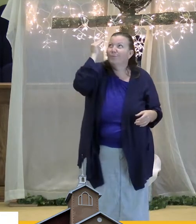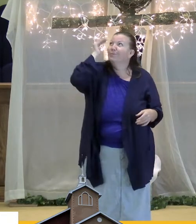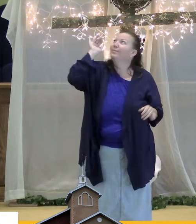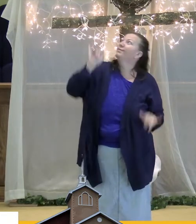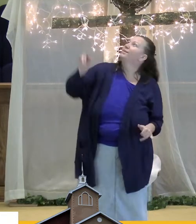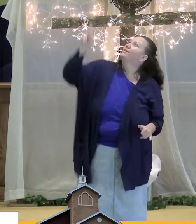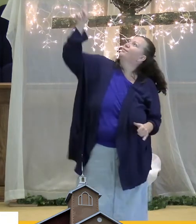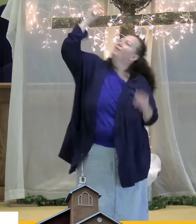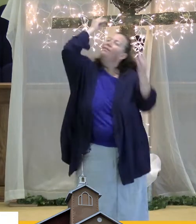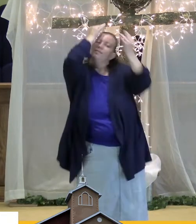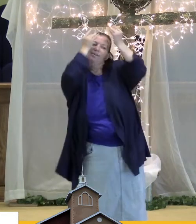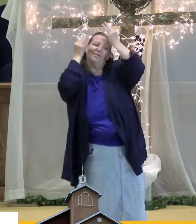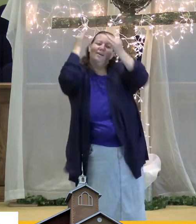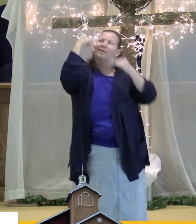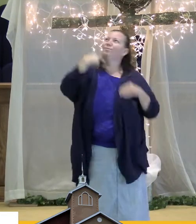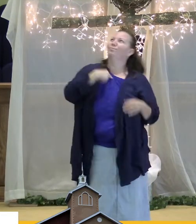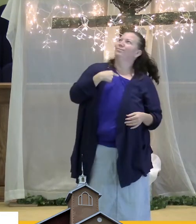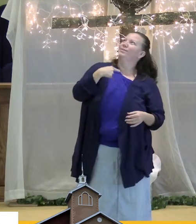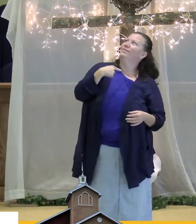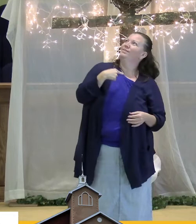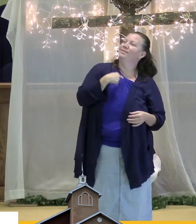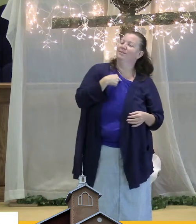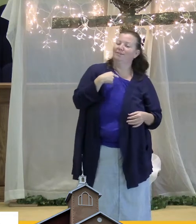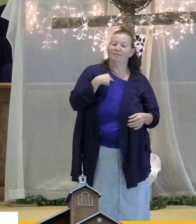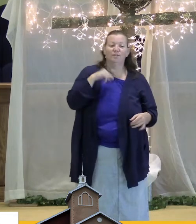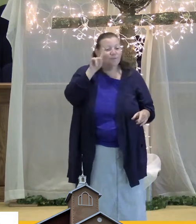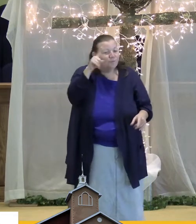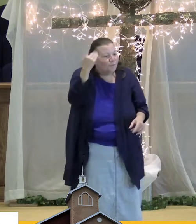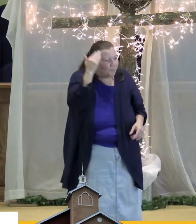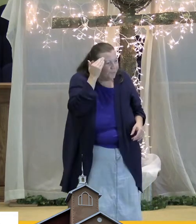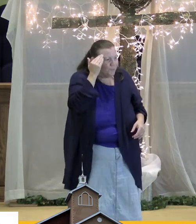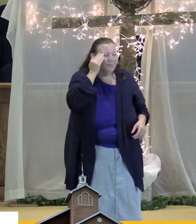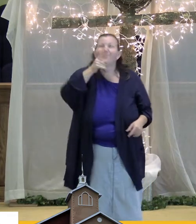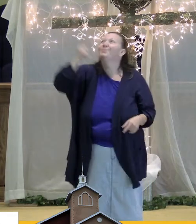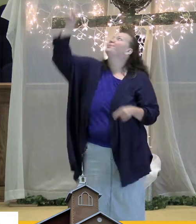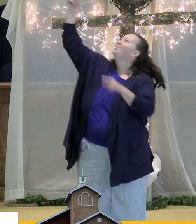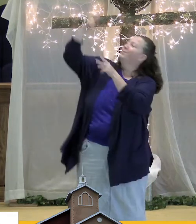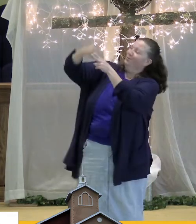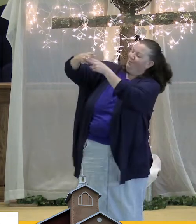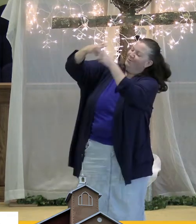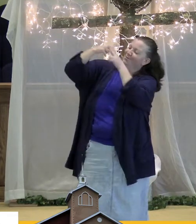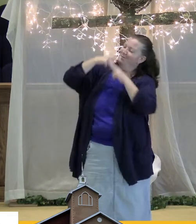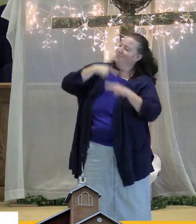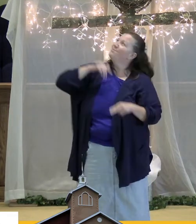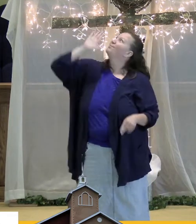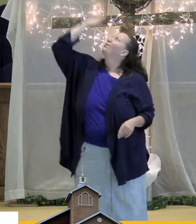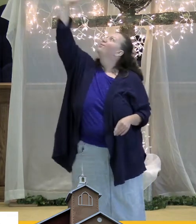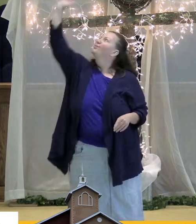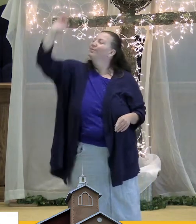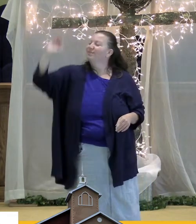Just knowing that you're mindful of me, just knowing that you call me your child,